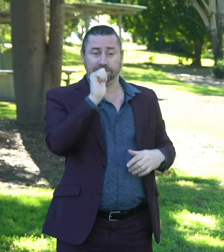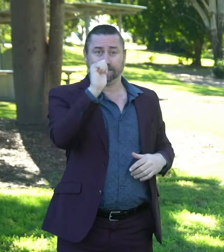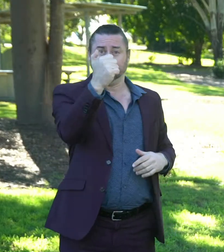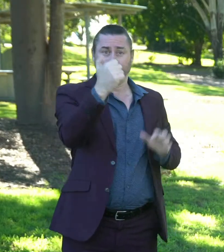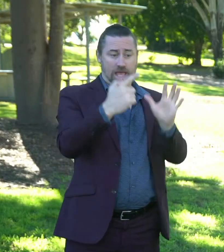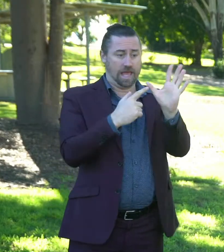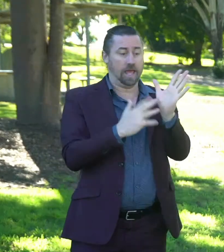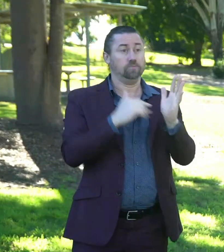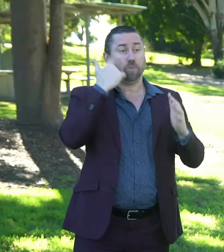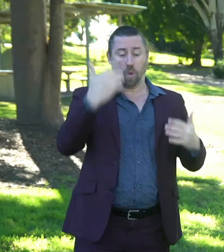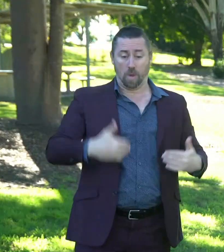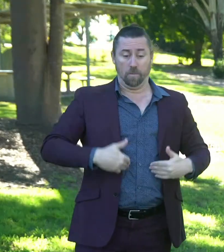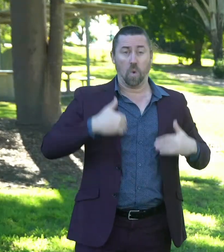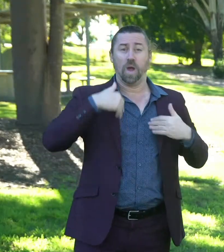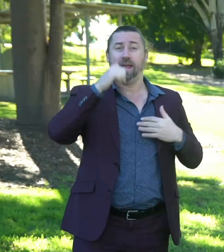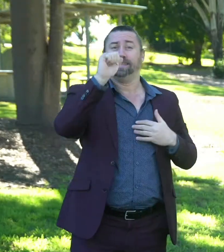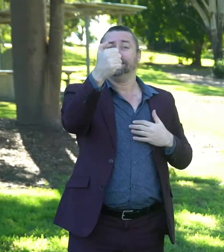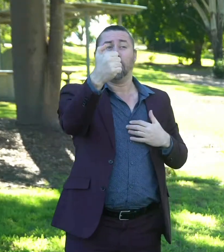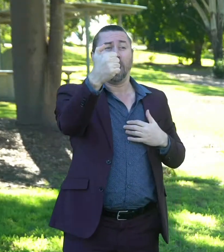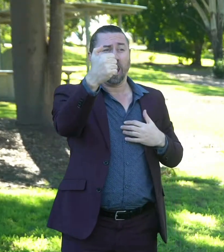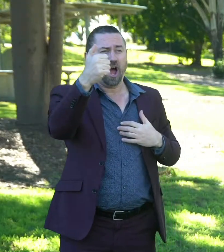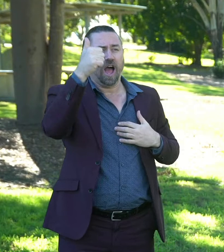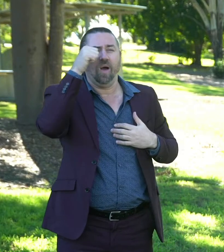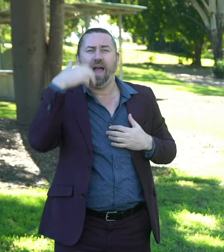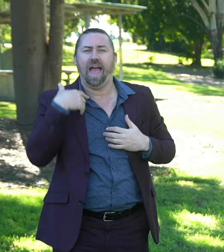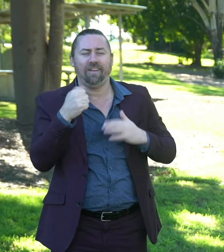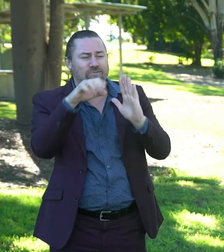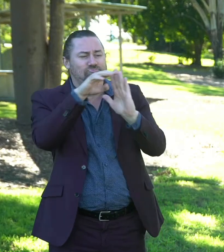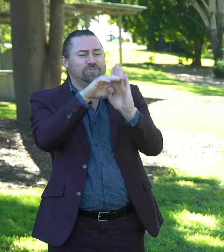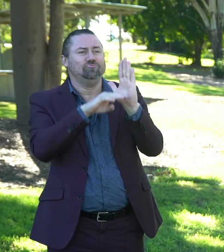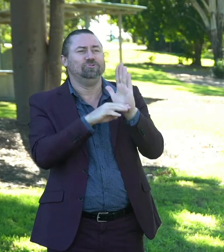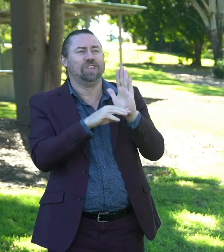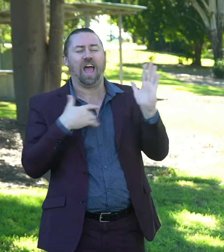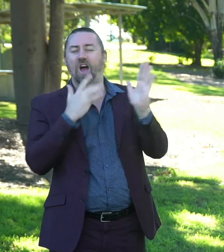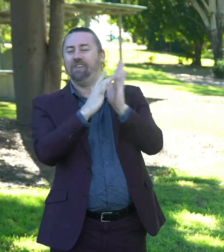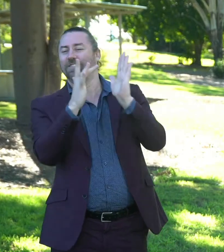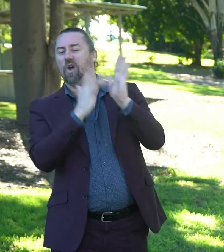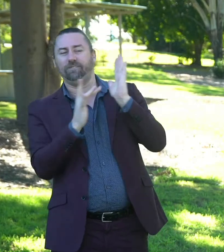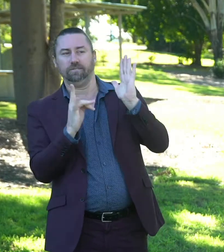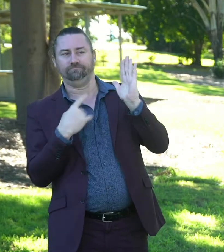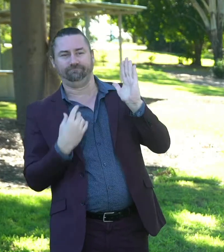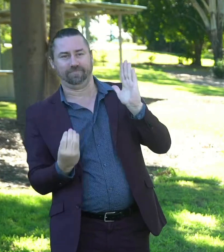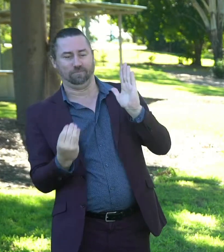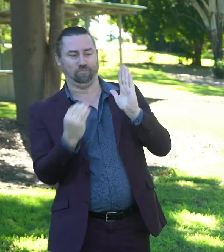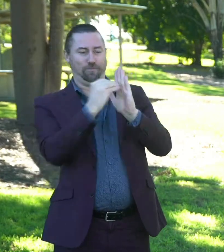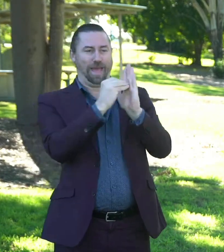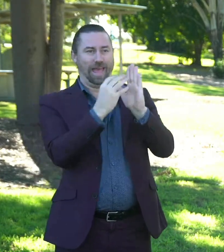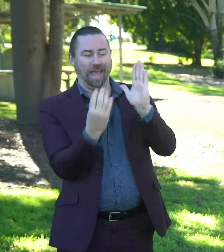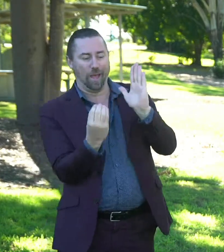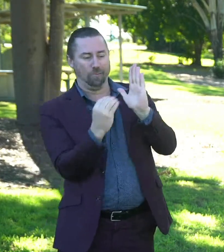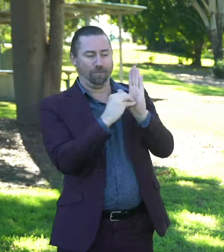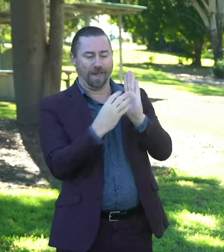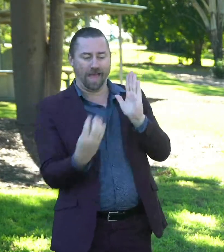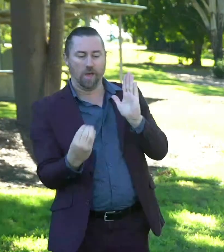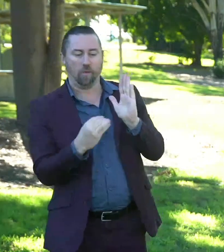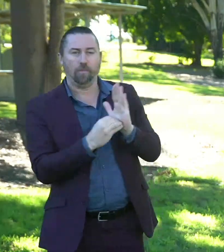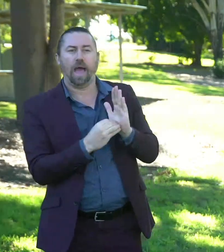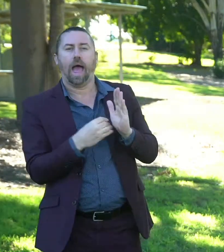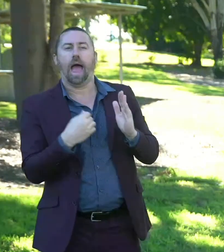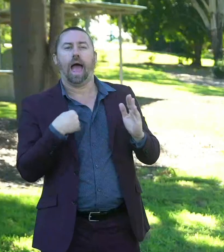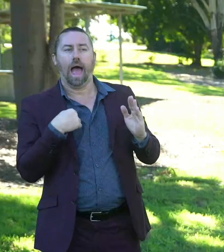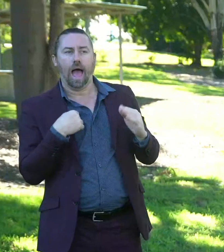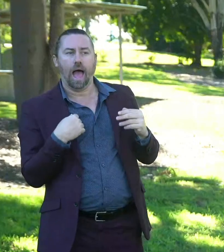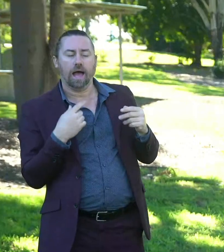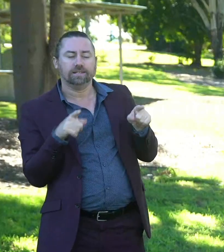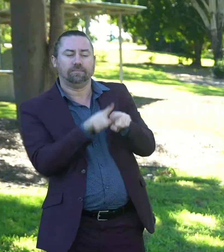tomorrow morning, we're winding back some of those restrictions to align with the 2-week period that New South